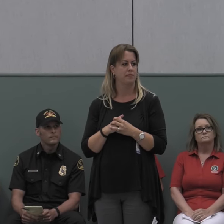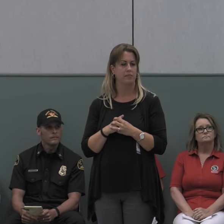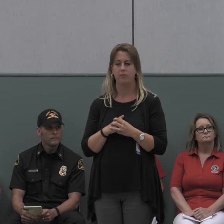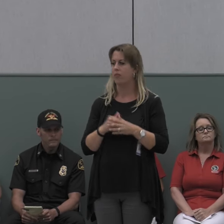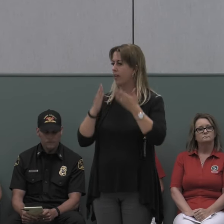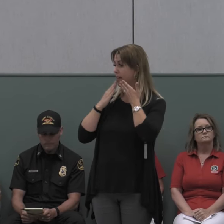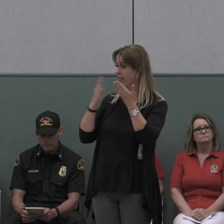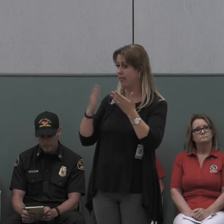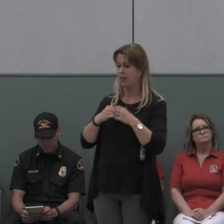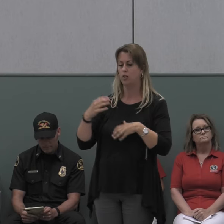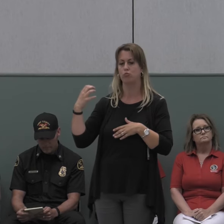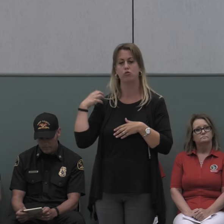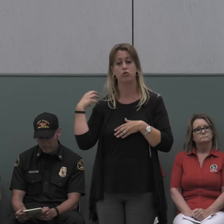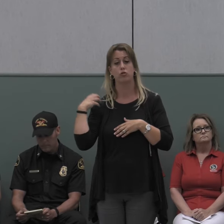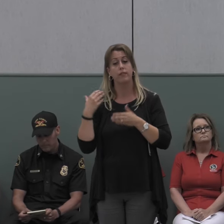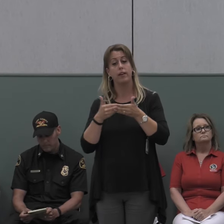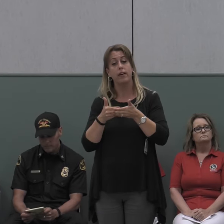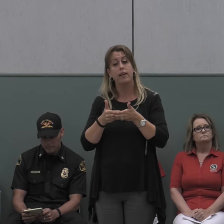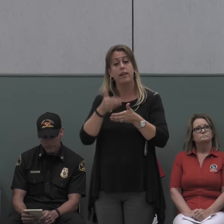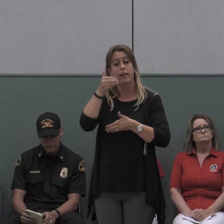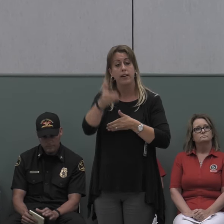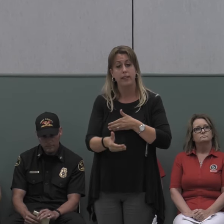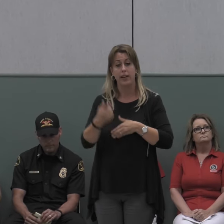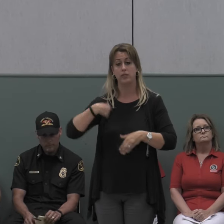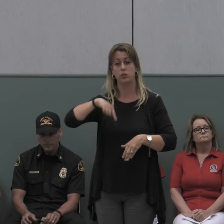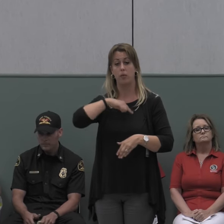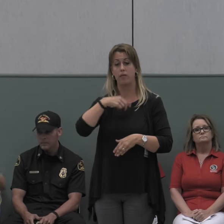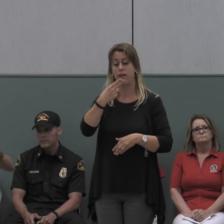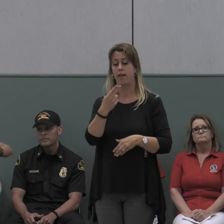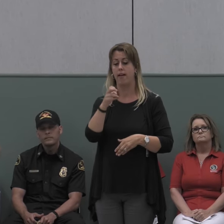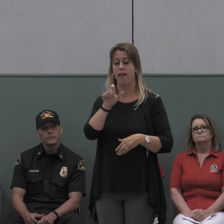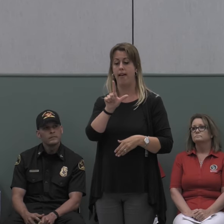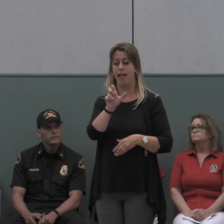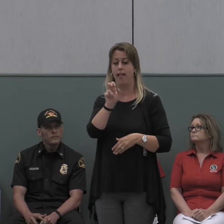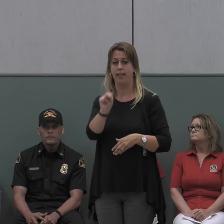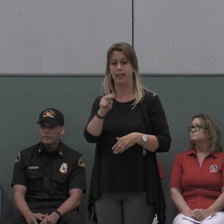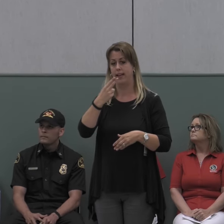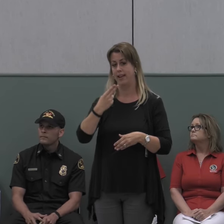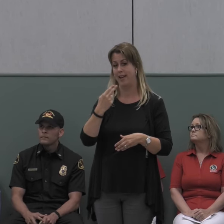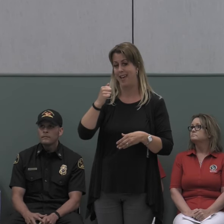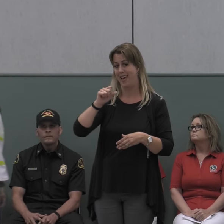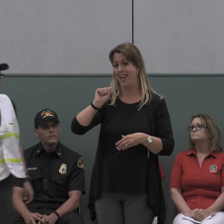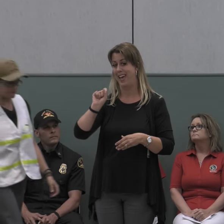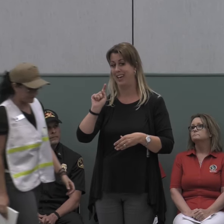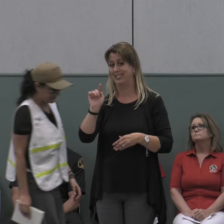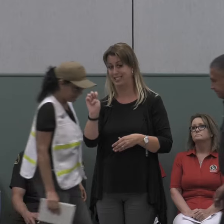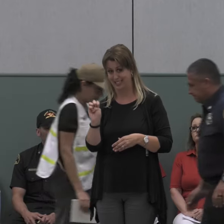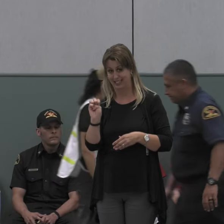Thank you, Chief. Next would be Helen Hayes from the Naval Base.